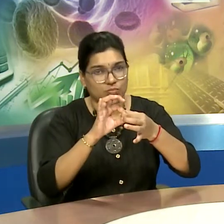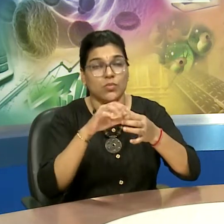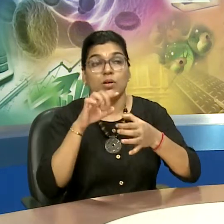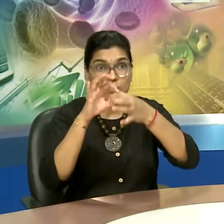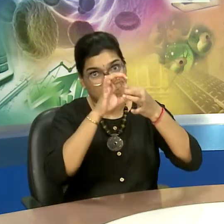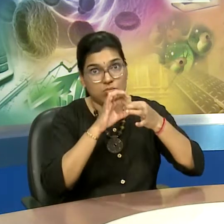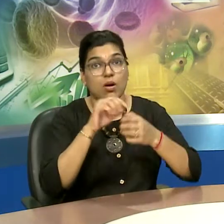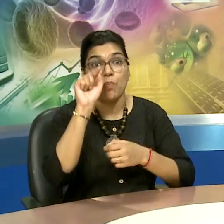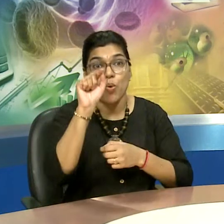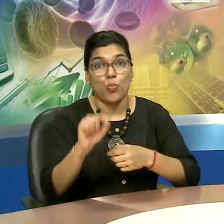states,